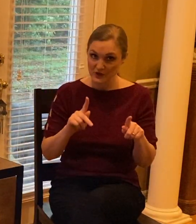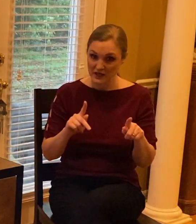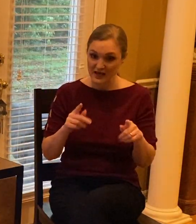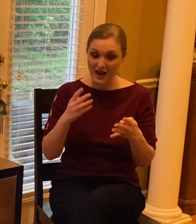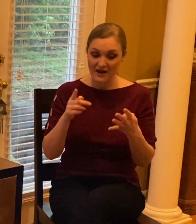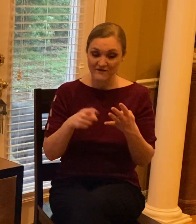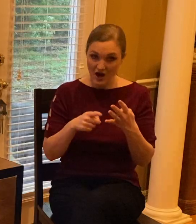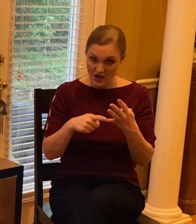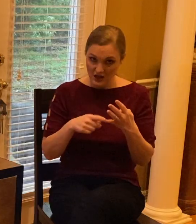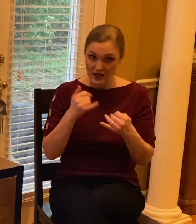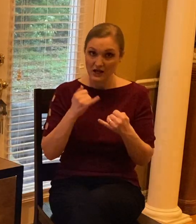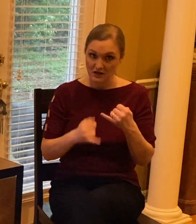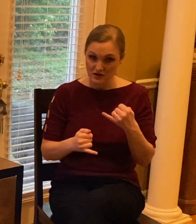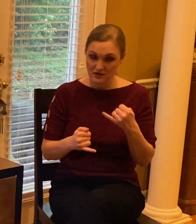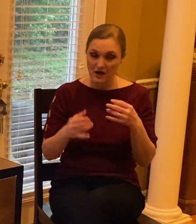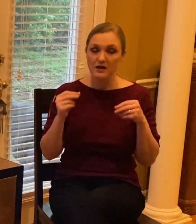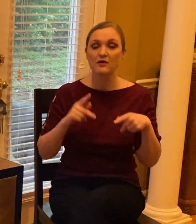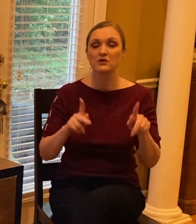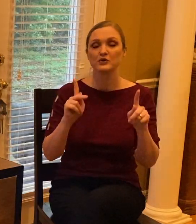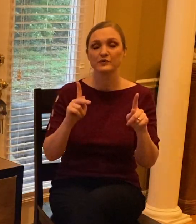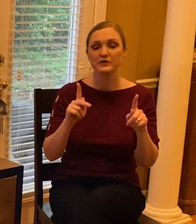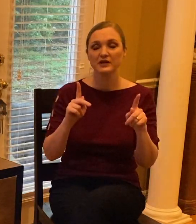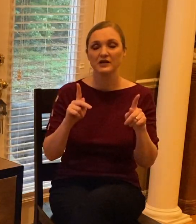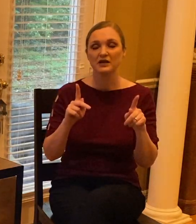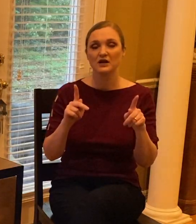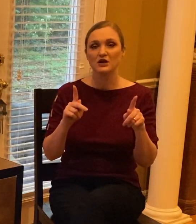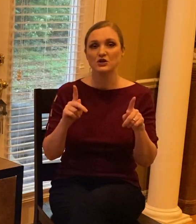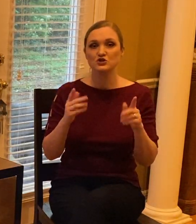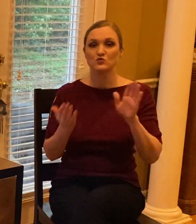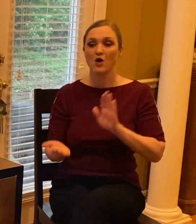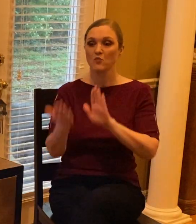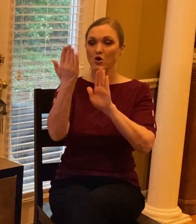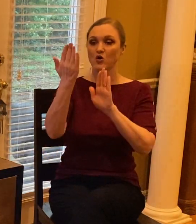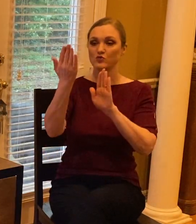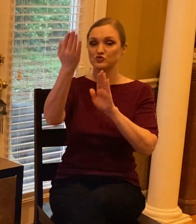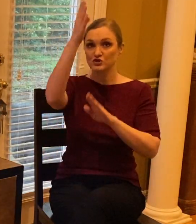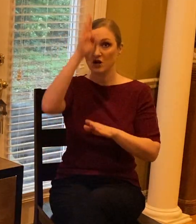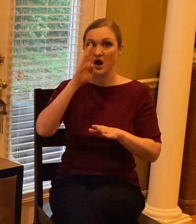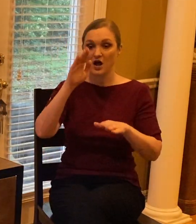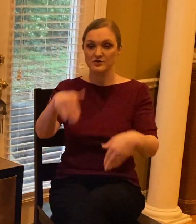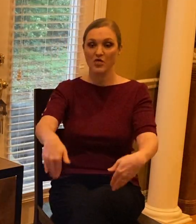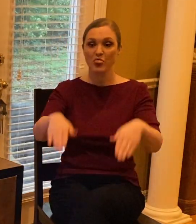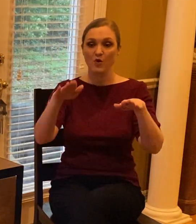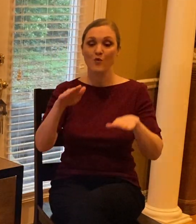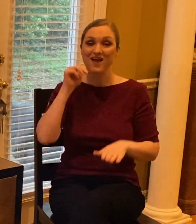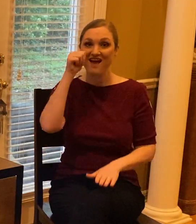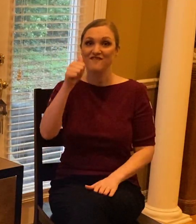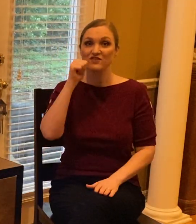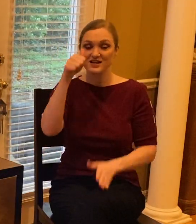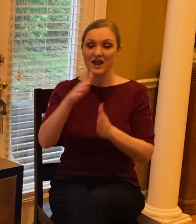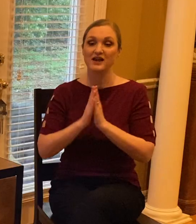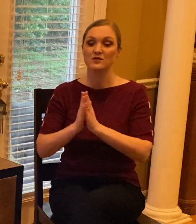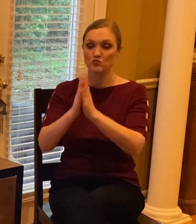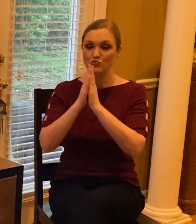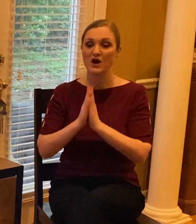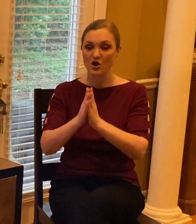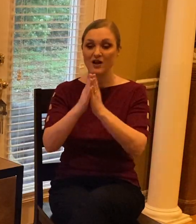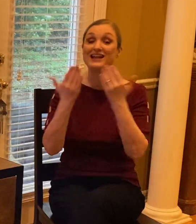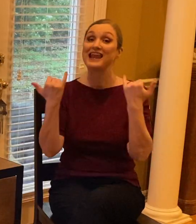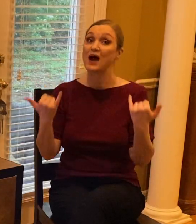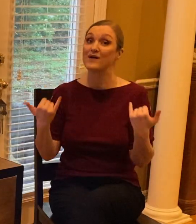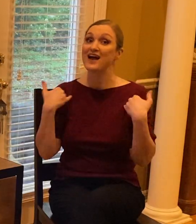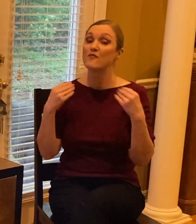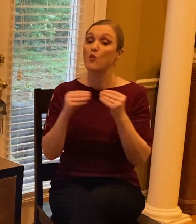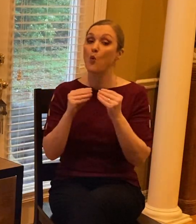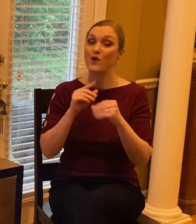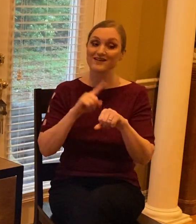And finally, as an opportunity to approach God's throne in daily prayer. Now that we have more time, that we